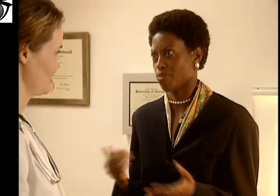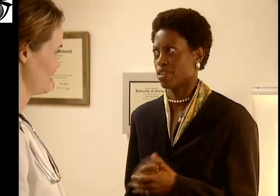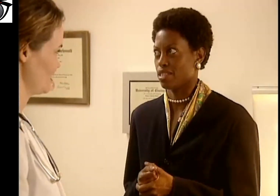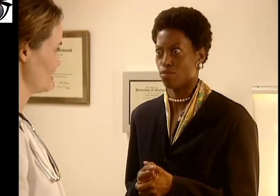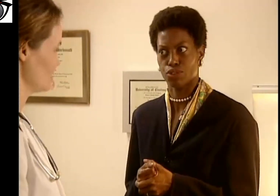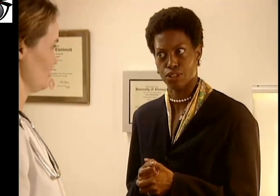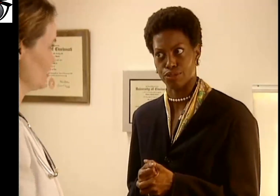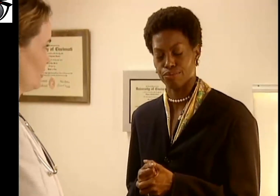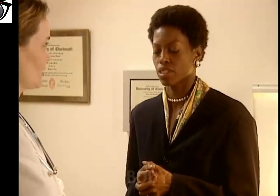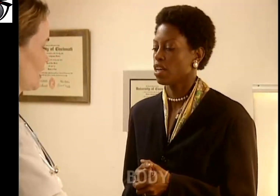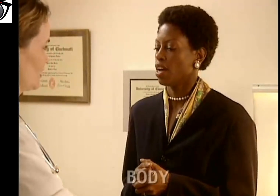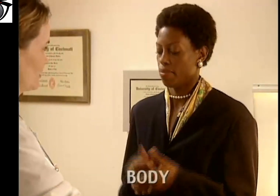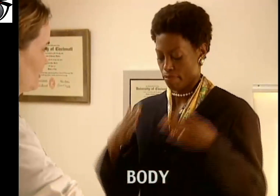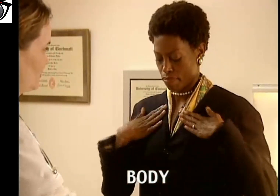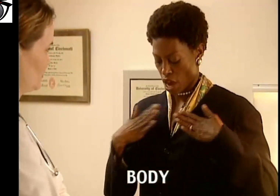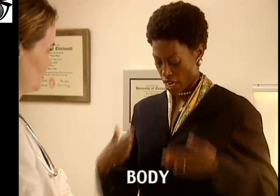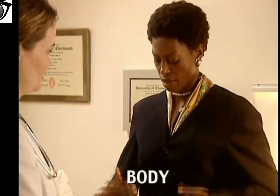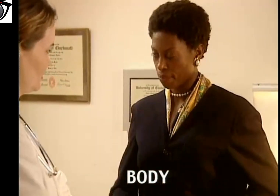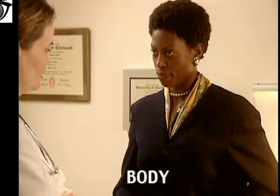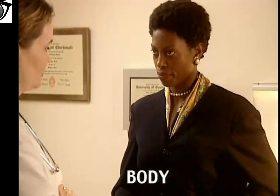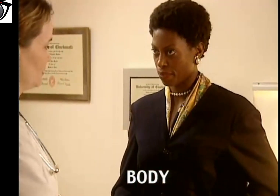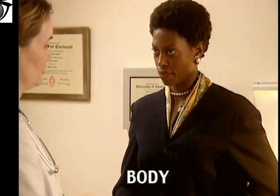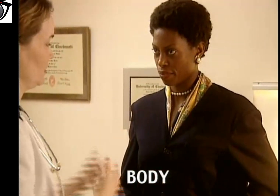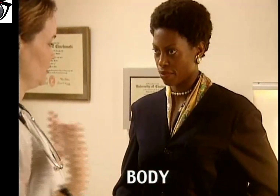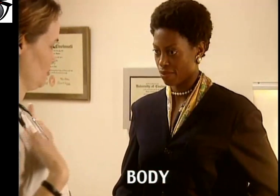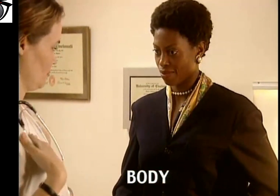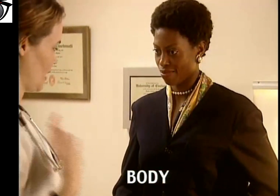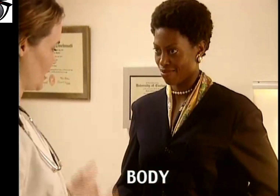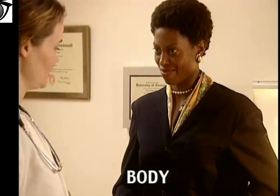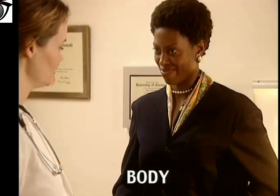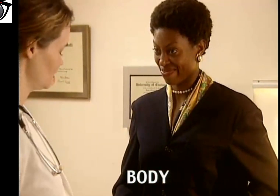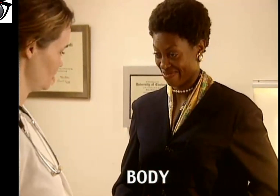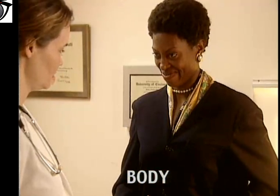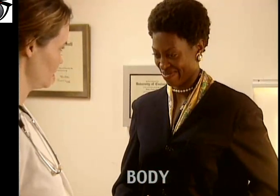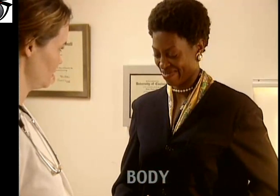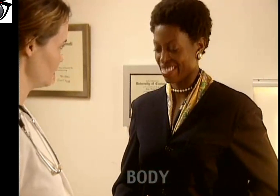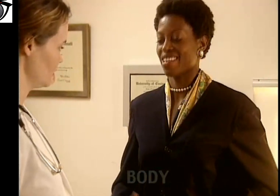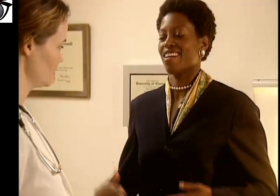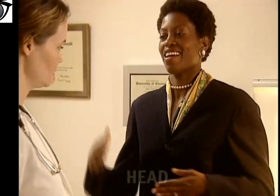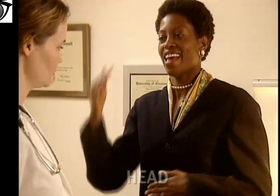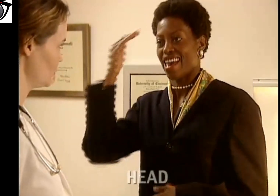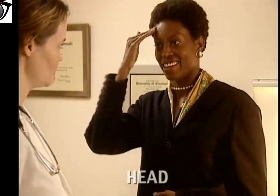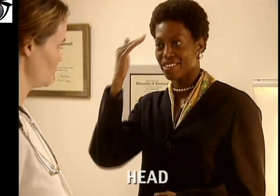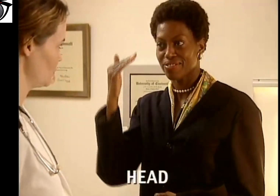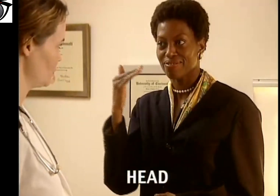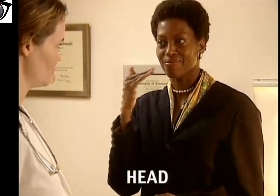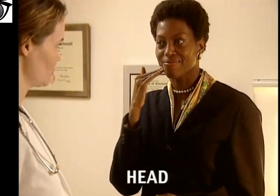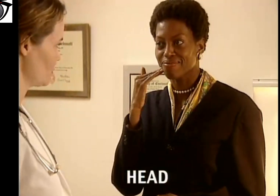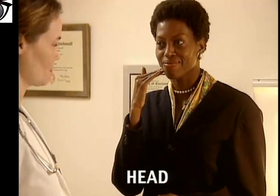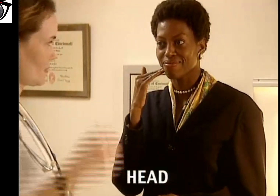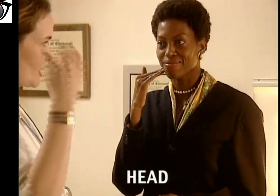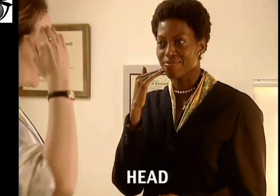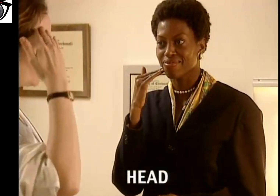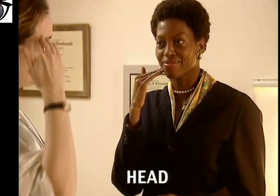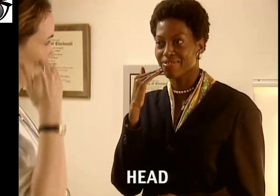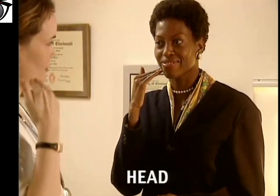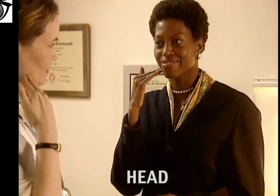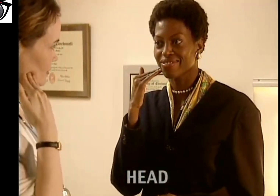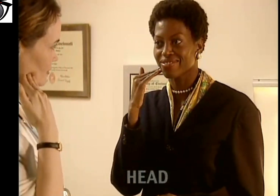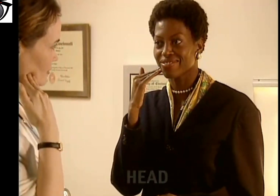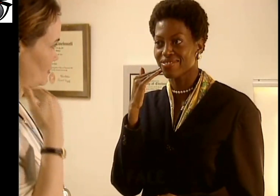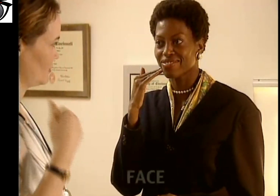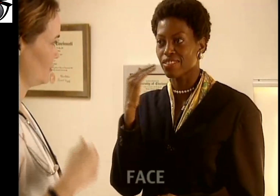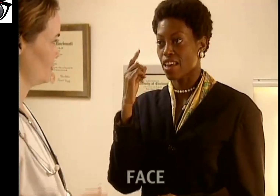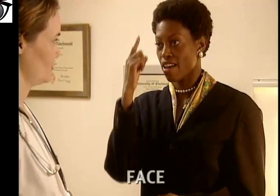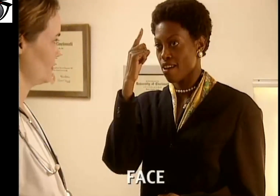parts of the body are pretty simple too. Okay. Body. Body. Head. Head.